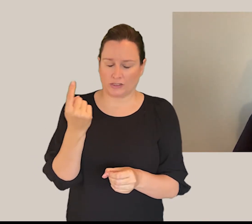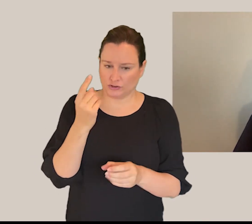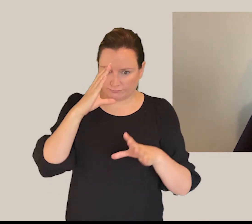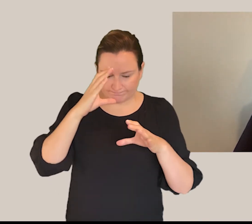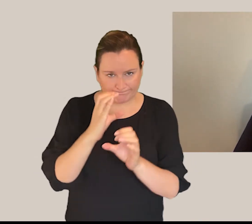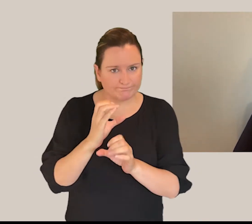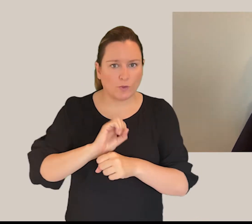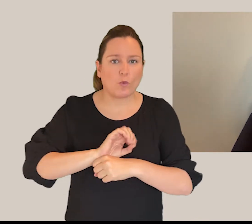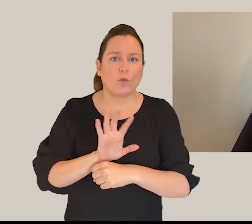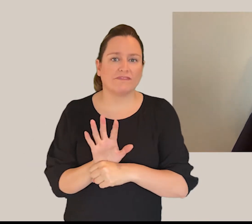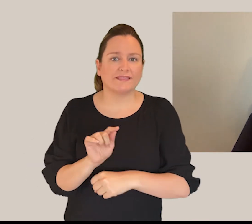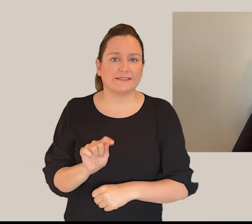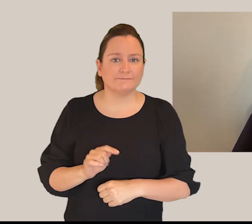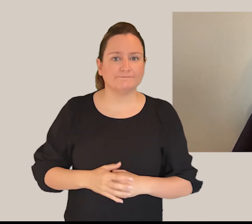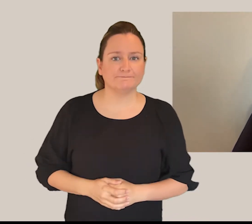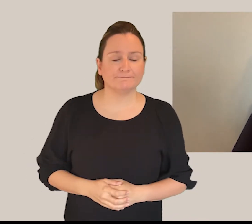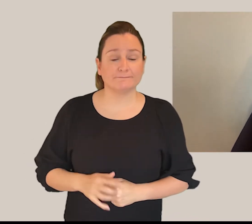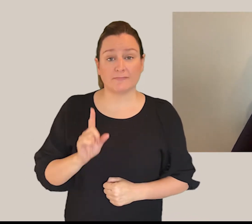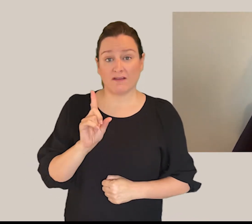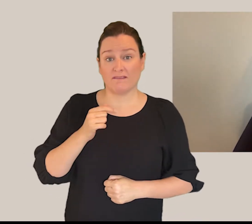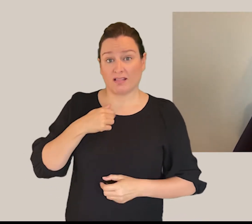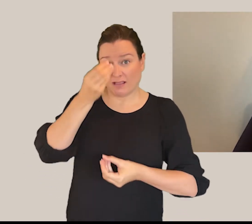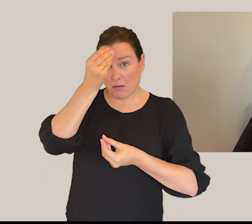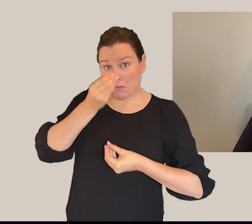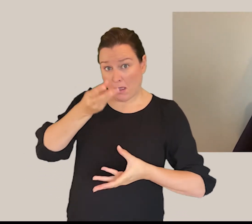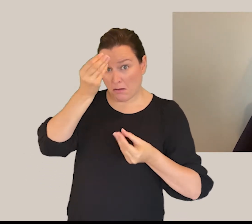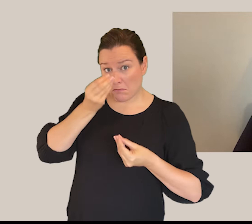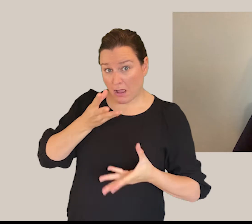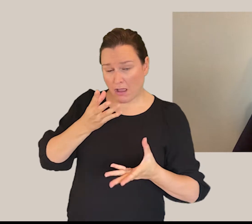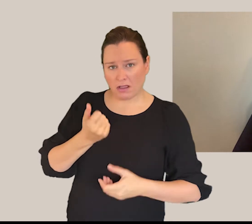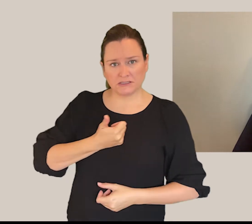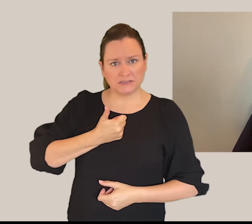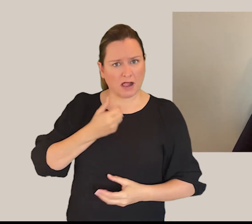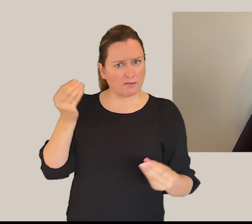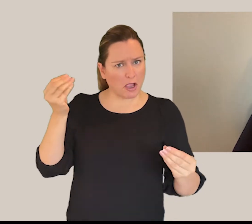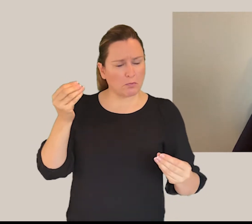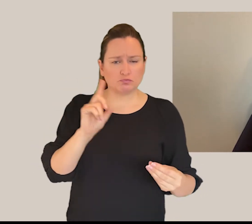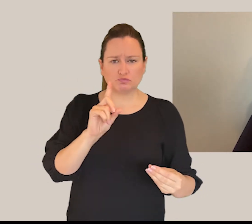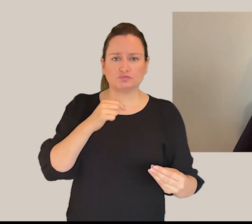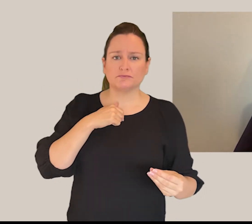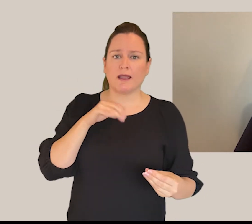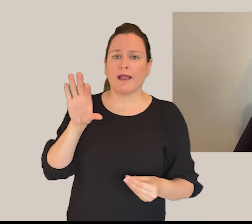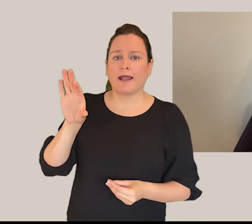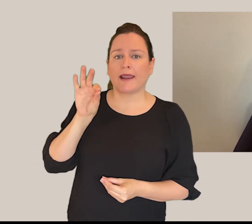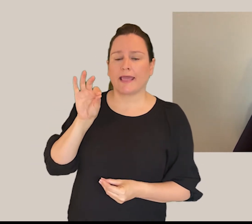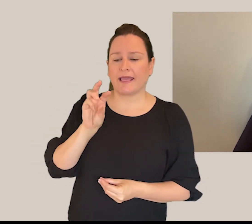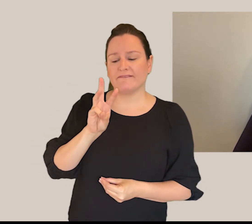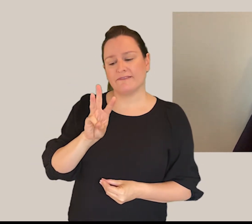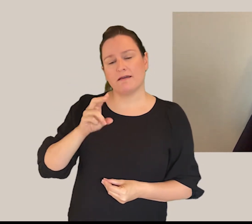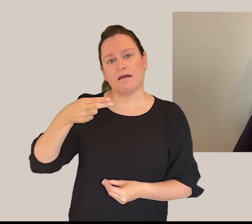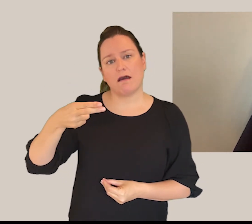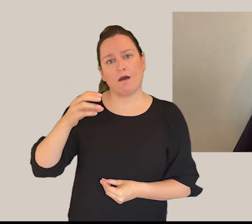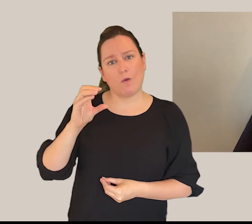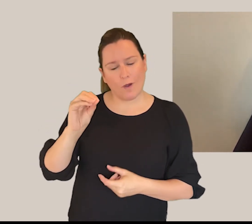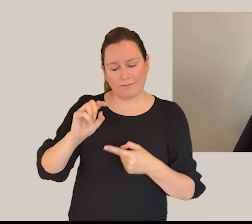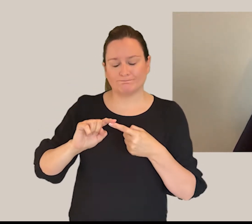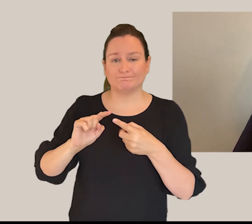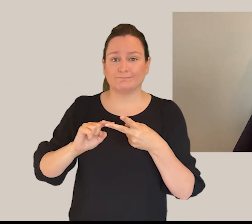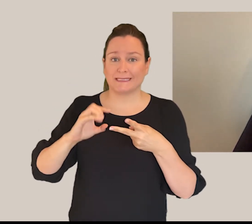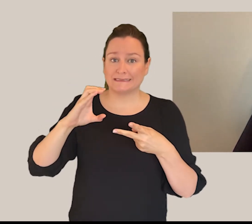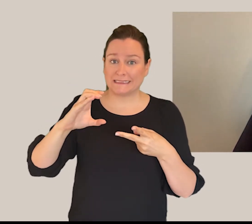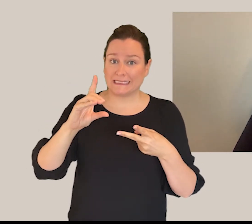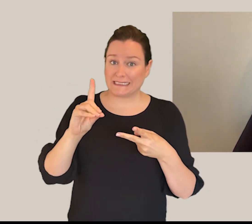in KZN. Just as a disclaimer, all the information provided in this session is based on information that I sourced from